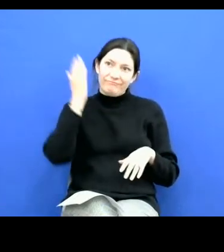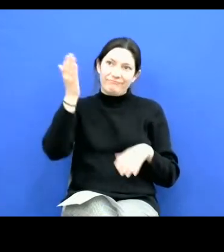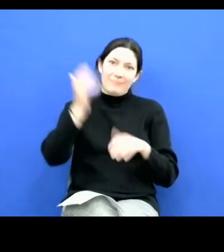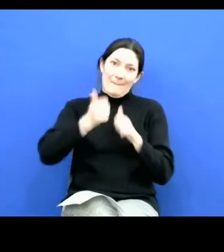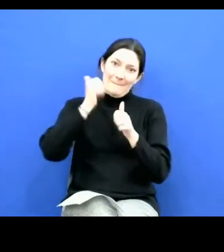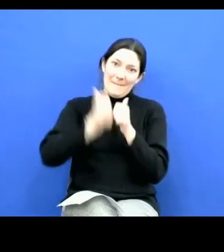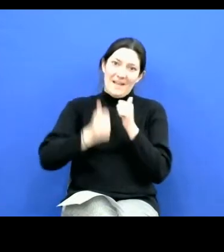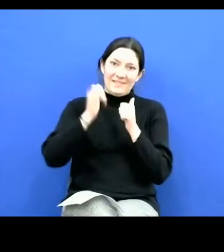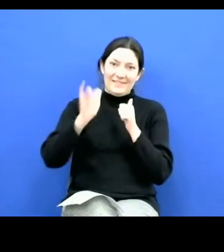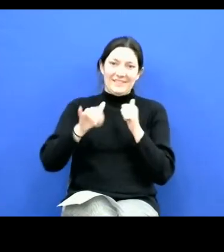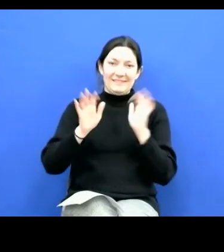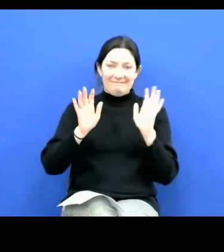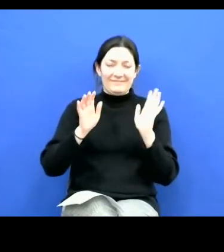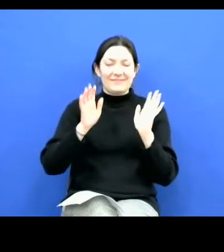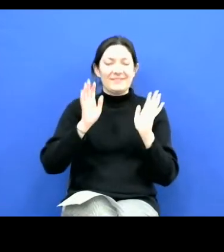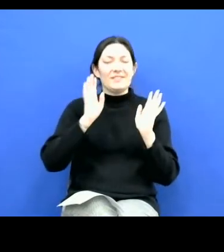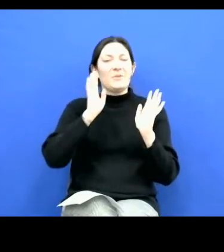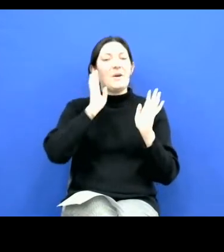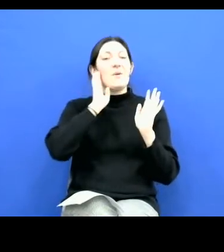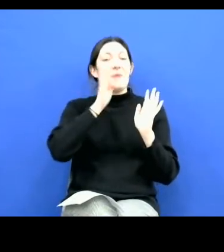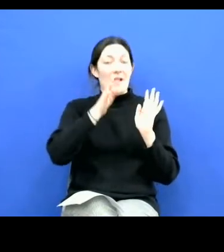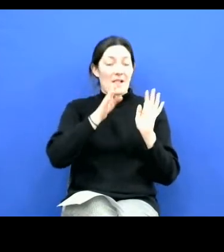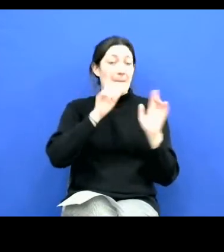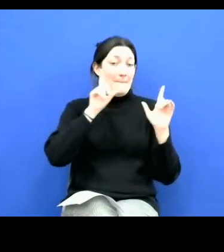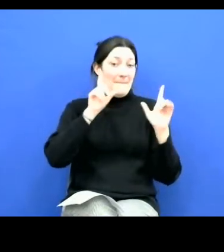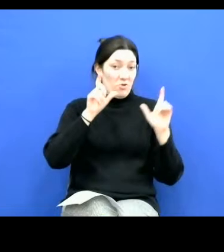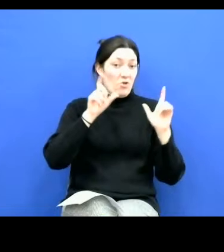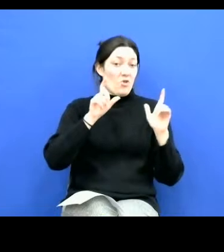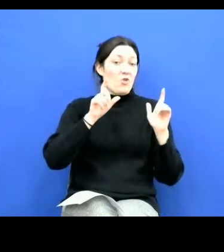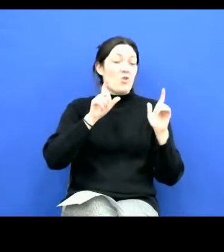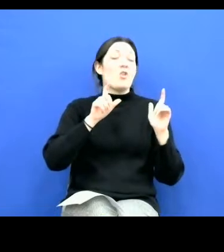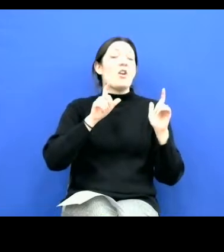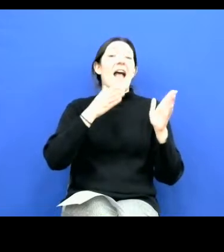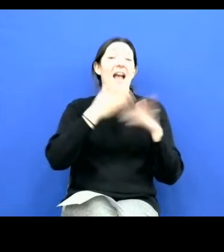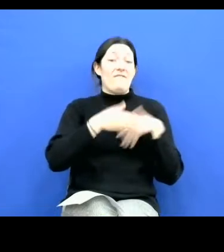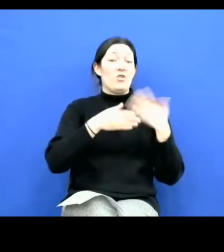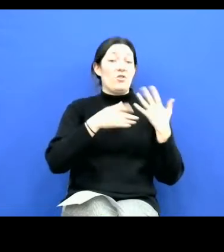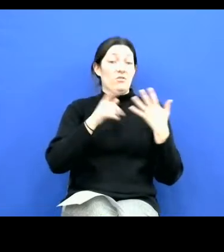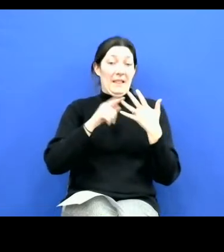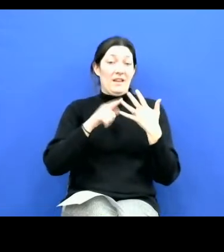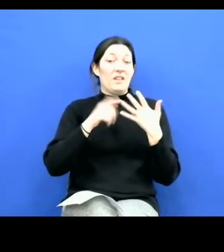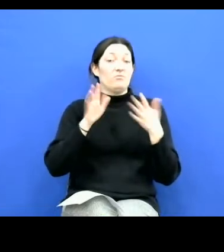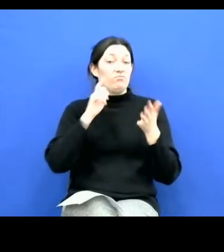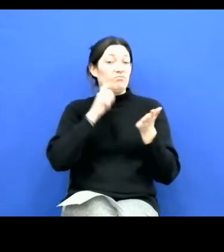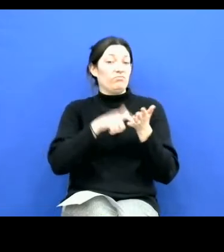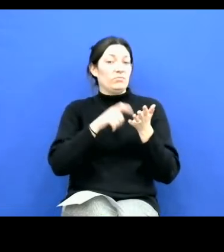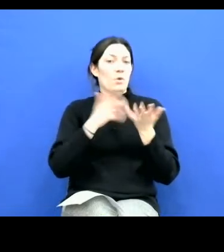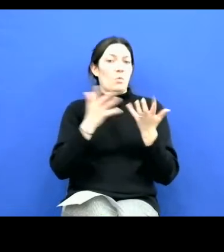we recognize Millie, I'd like to do a picture of the whole board. Yeah. As well.